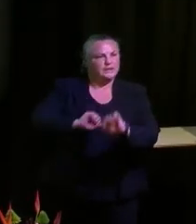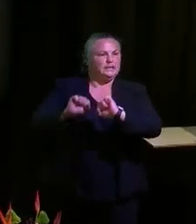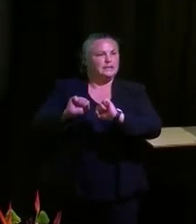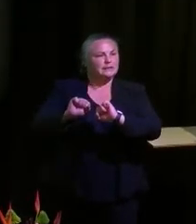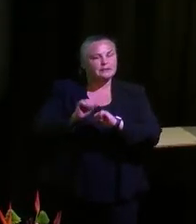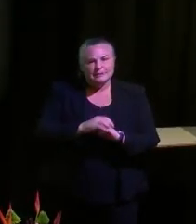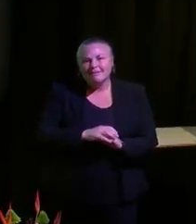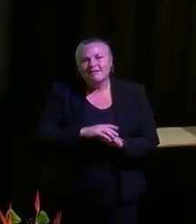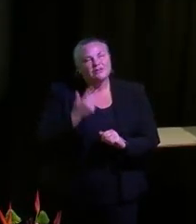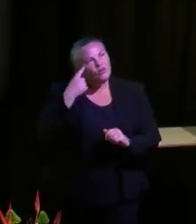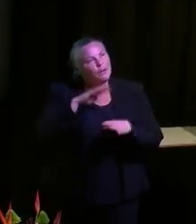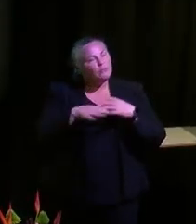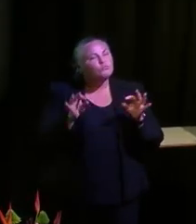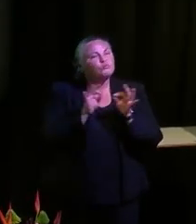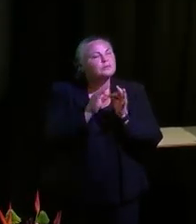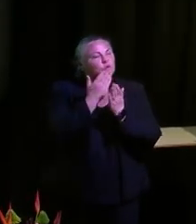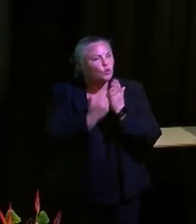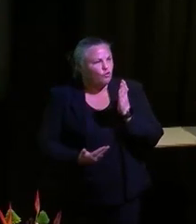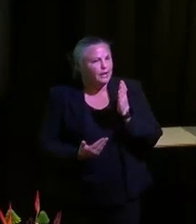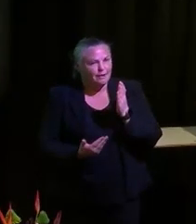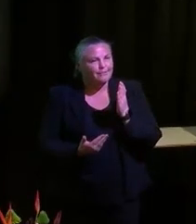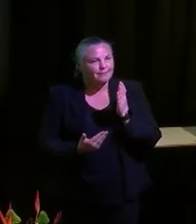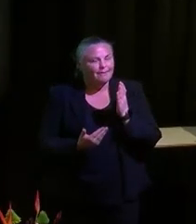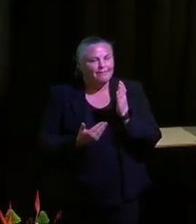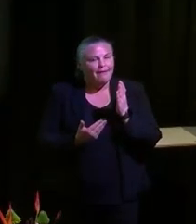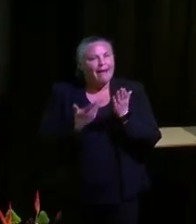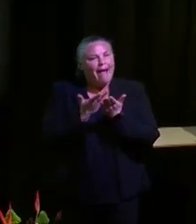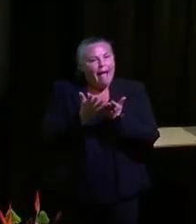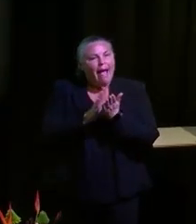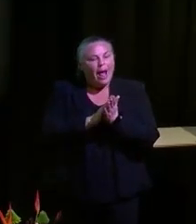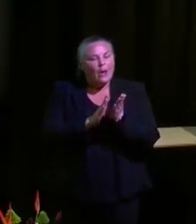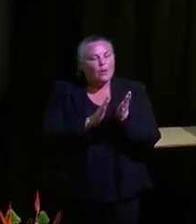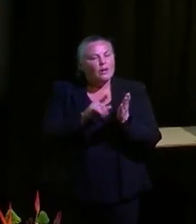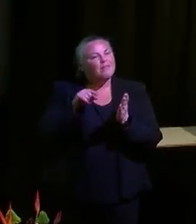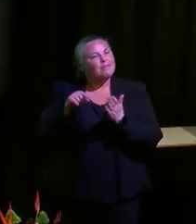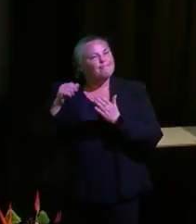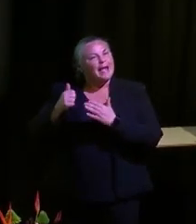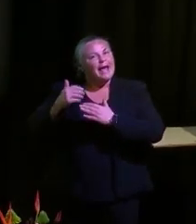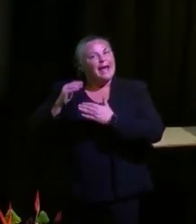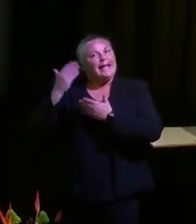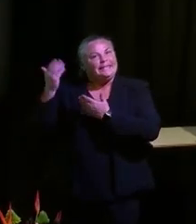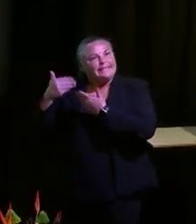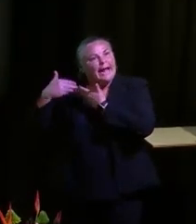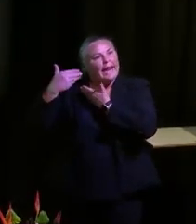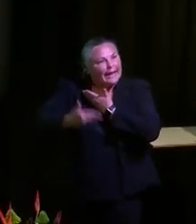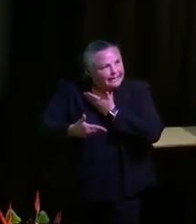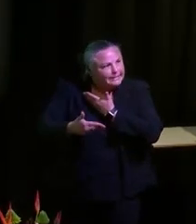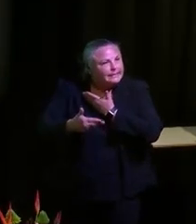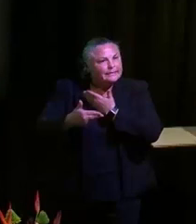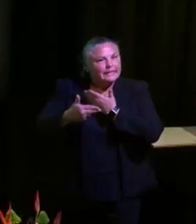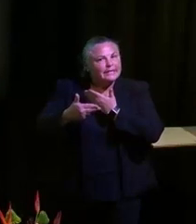story of the influence of that legacy of political movement, political